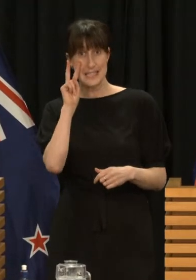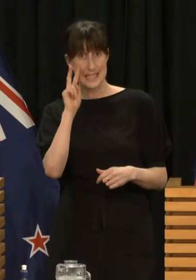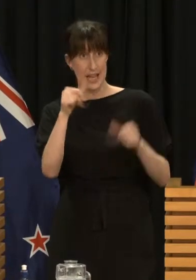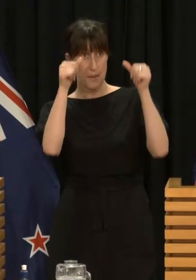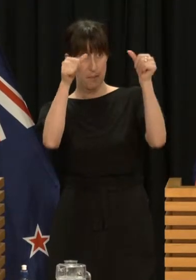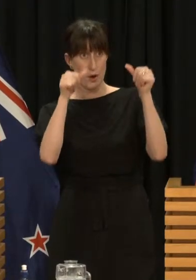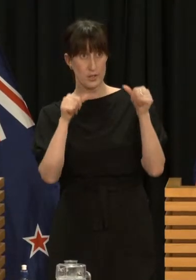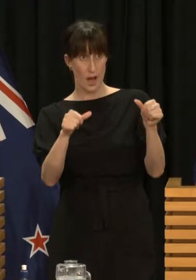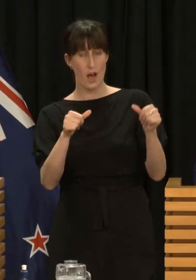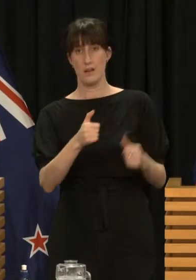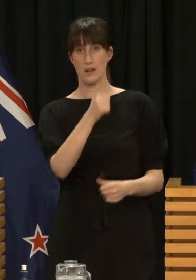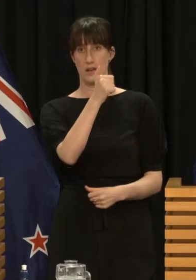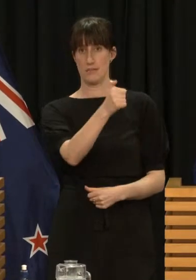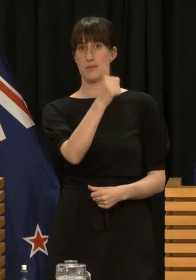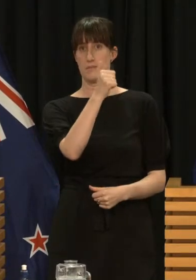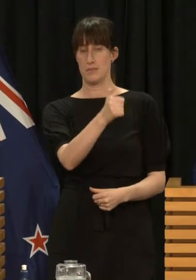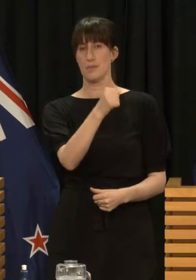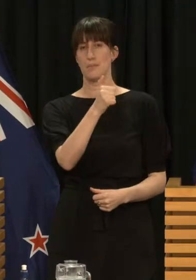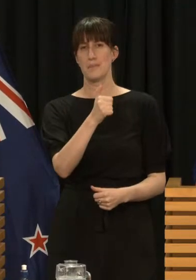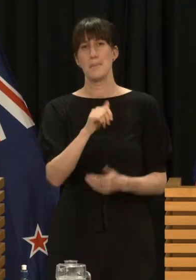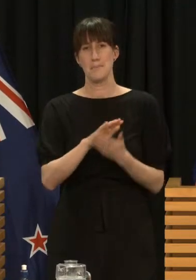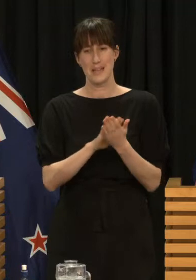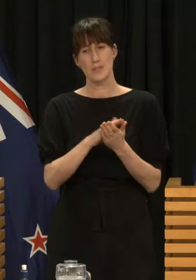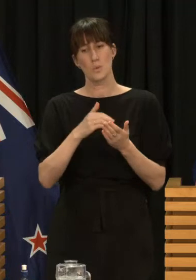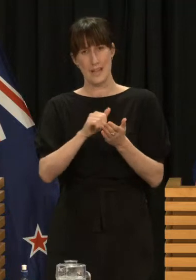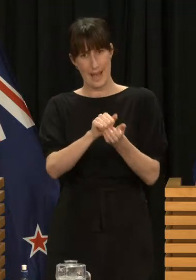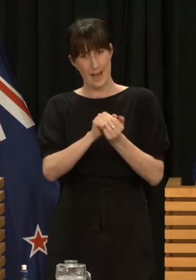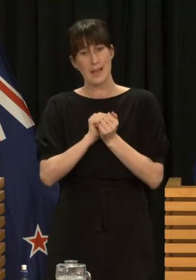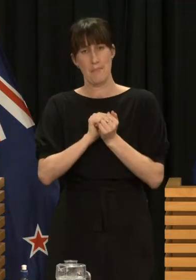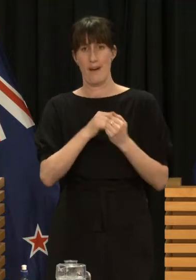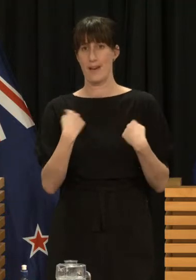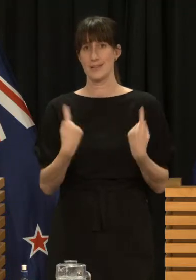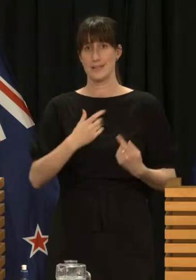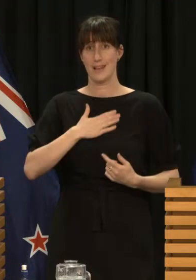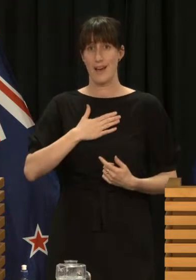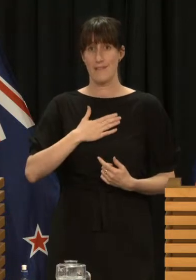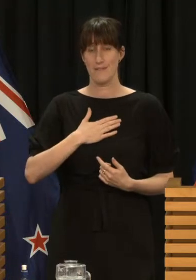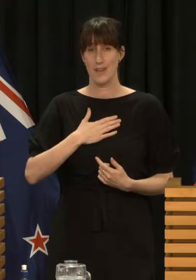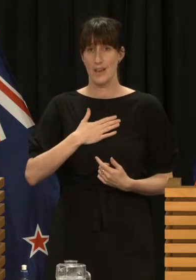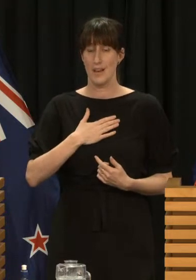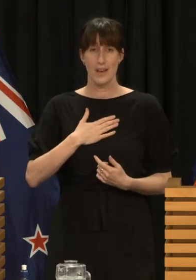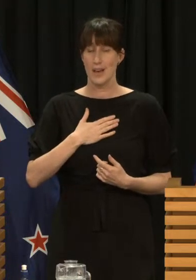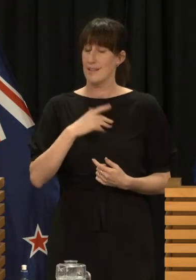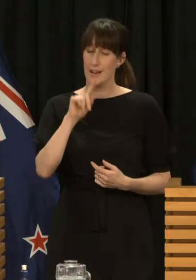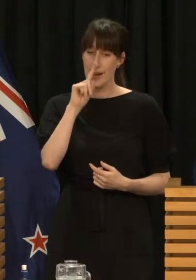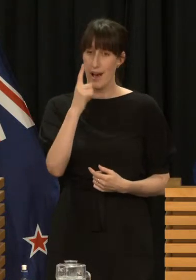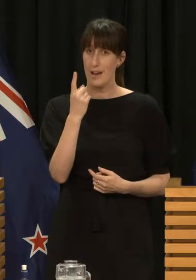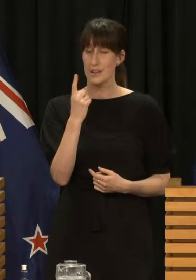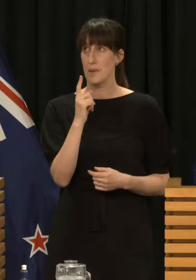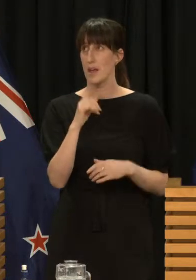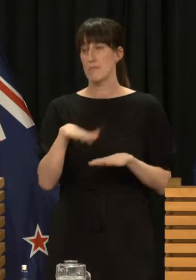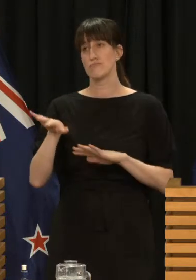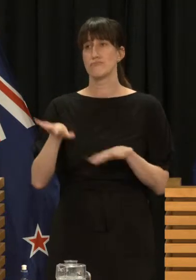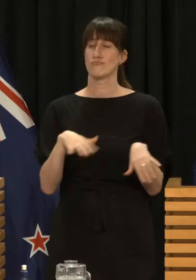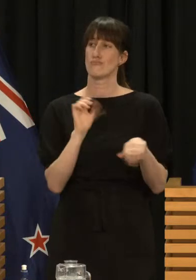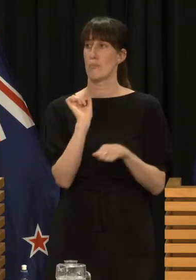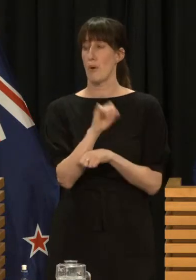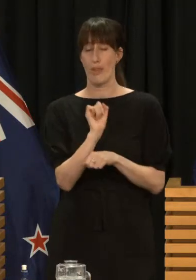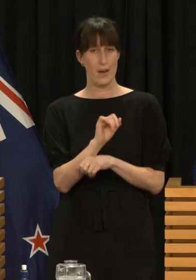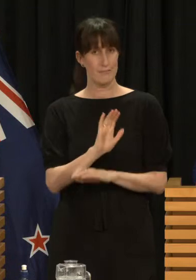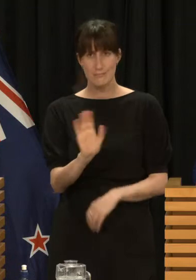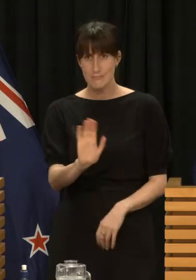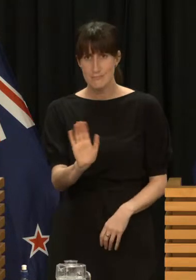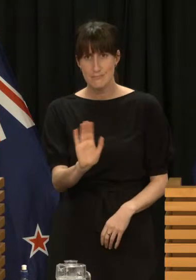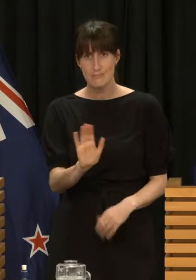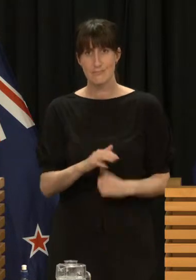more we scan, the safer we all will be. We really can't afford to get complacent. We have seen that despite